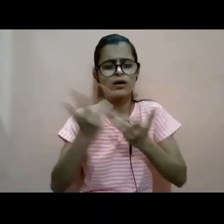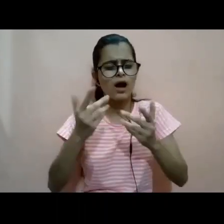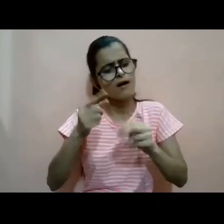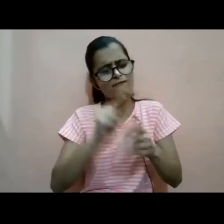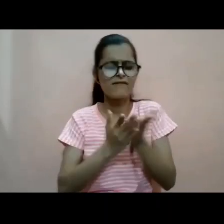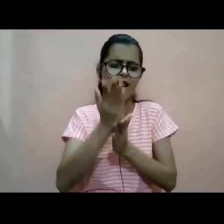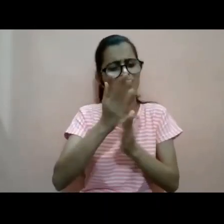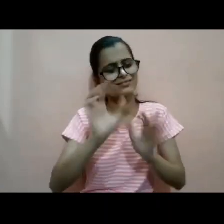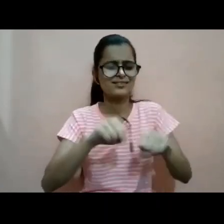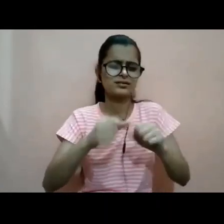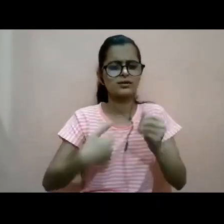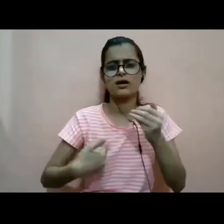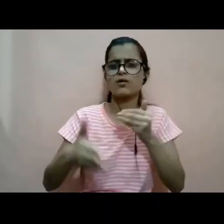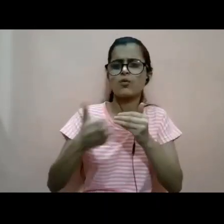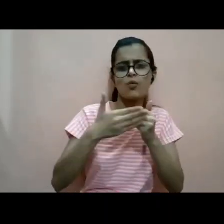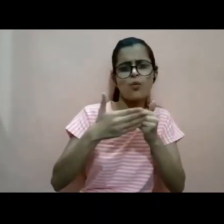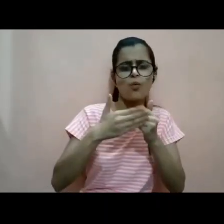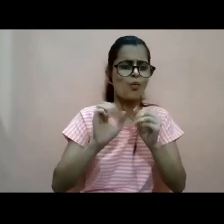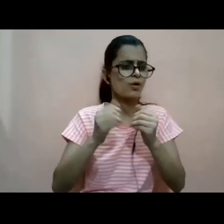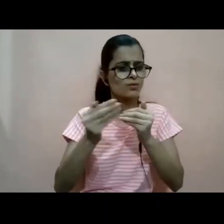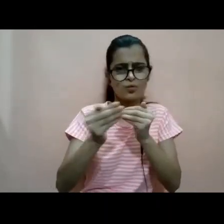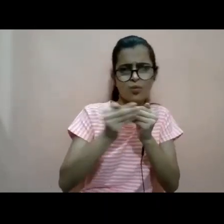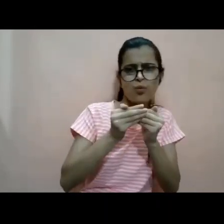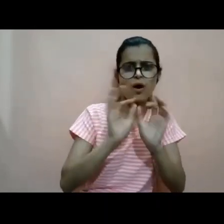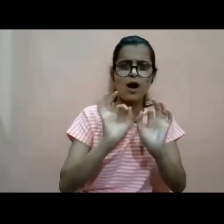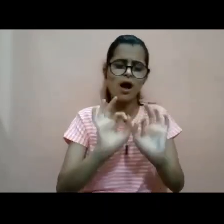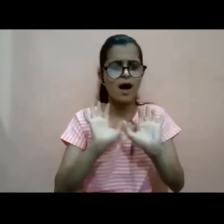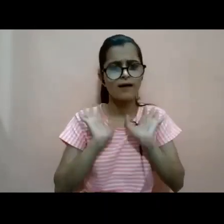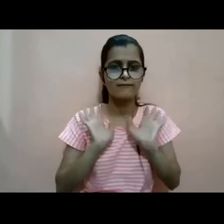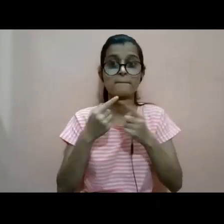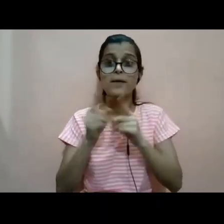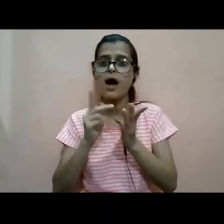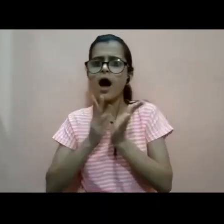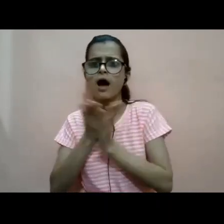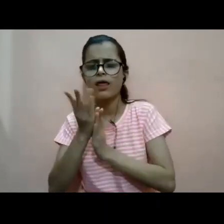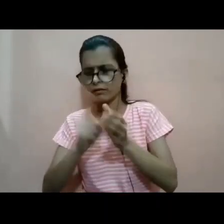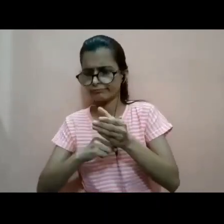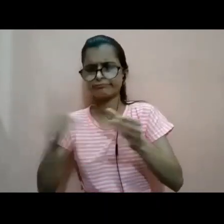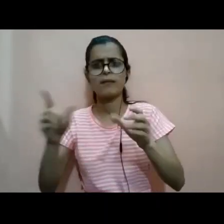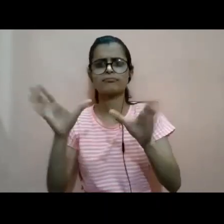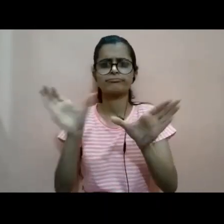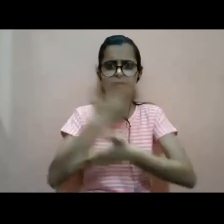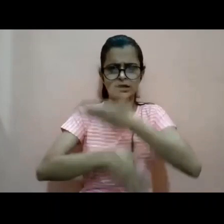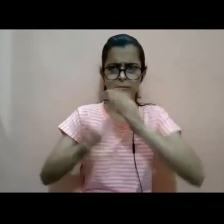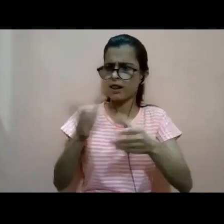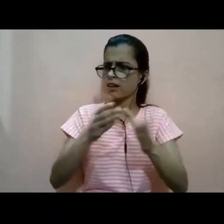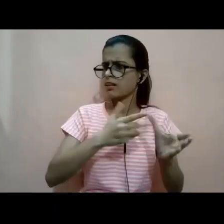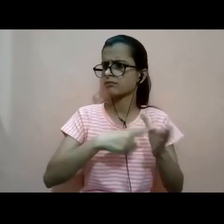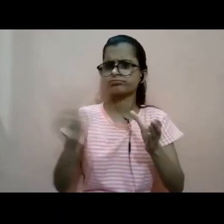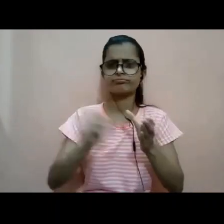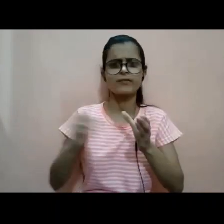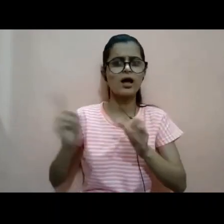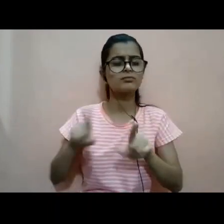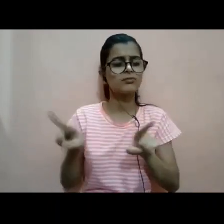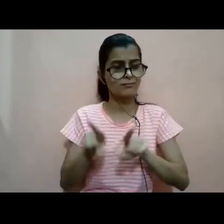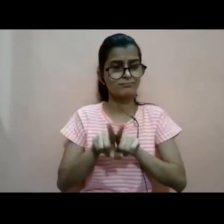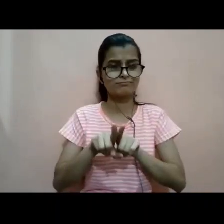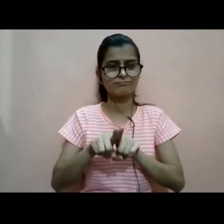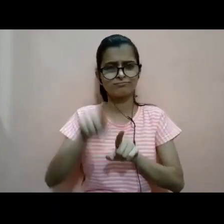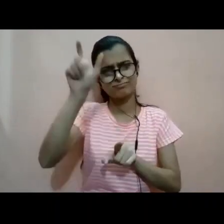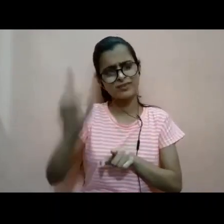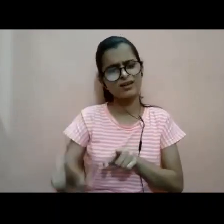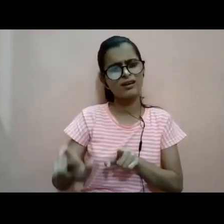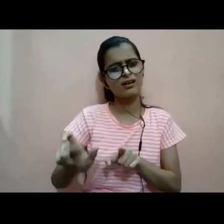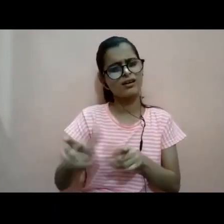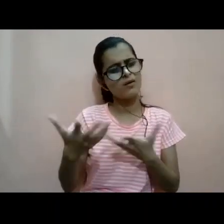are everything, but on the other level, we are judged as an individual.